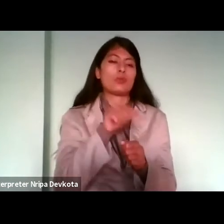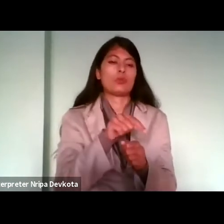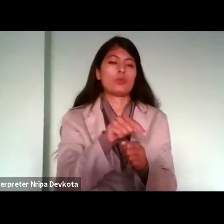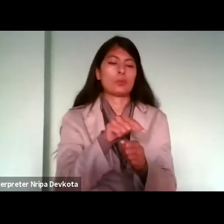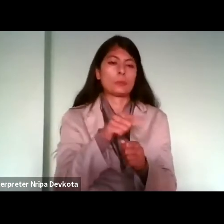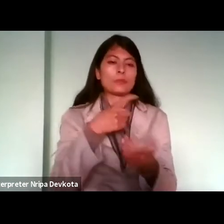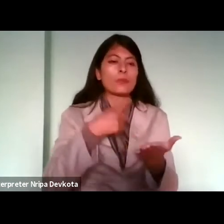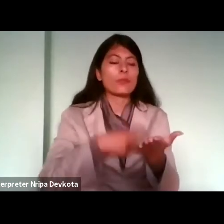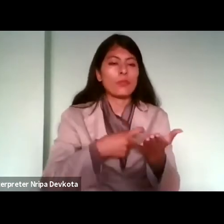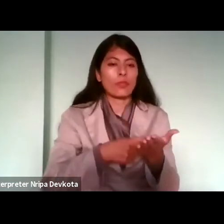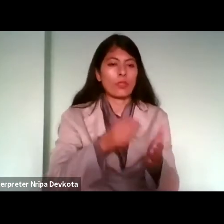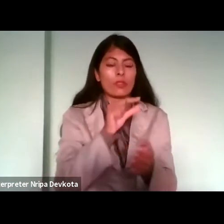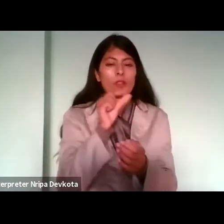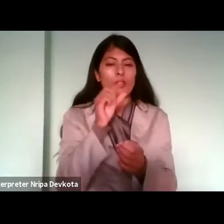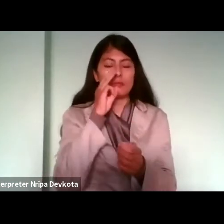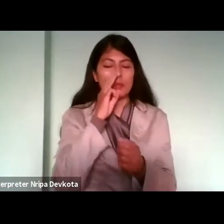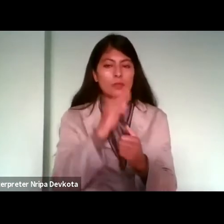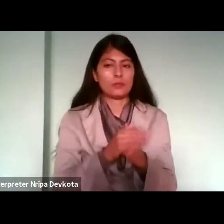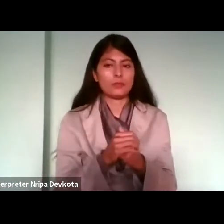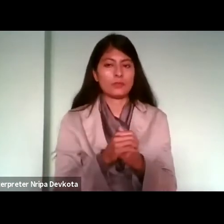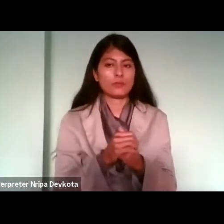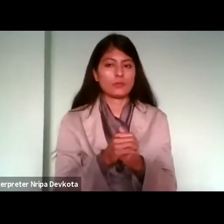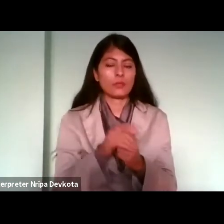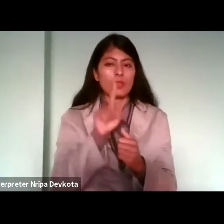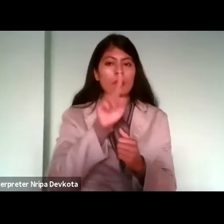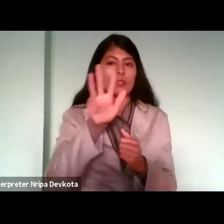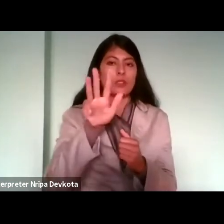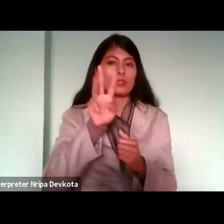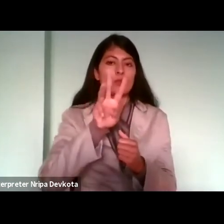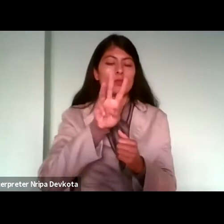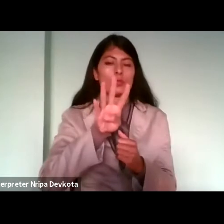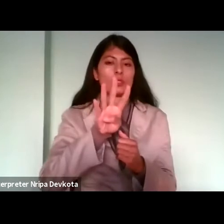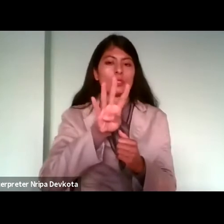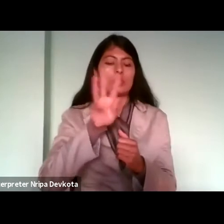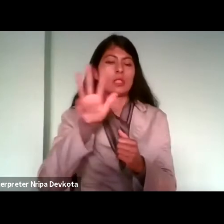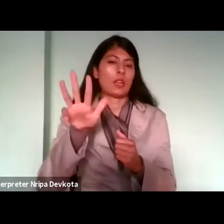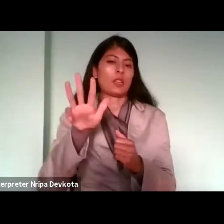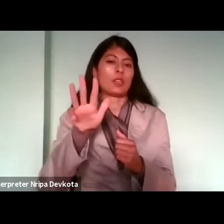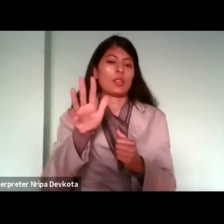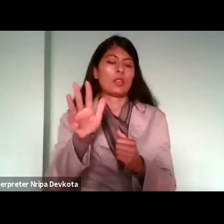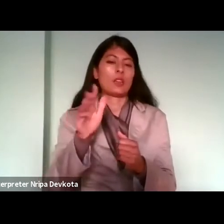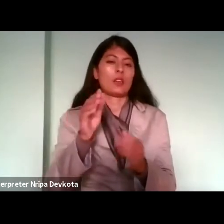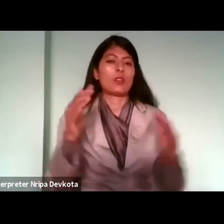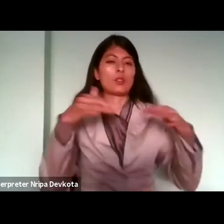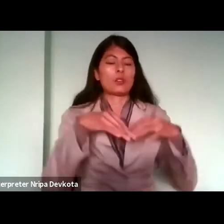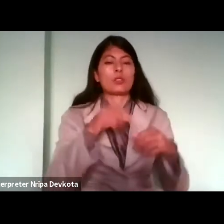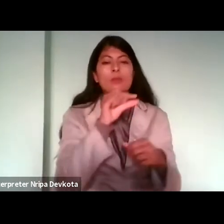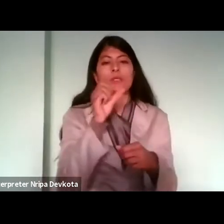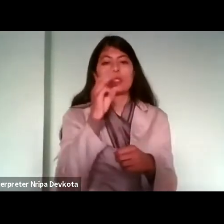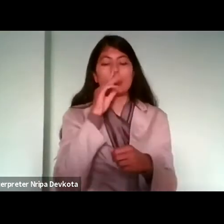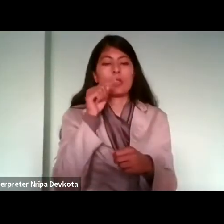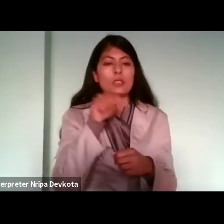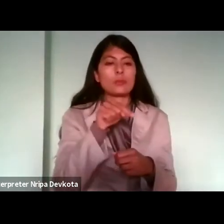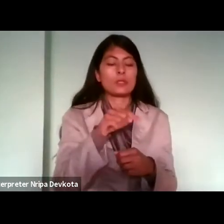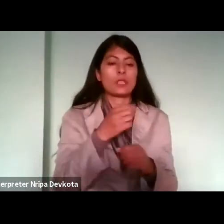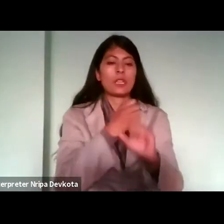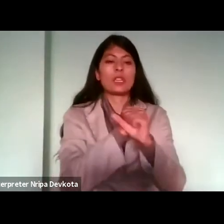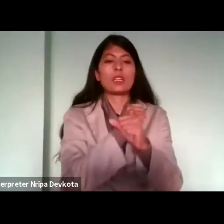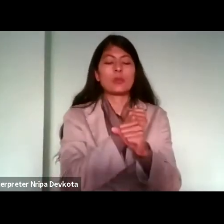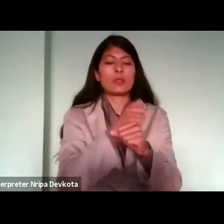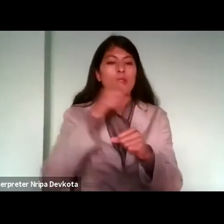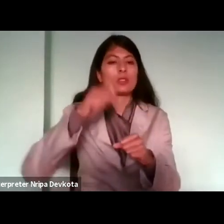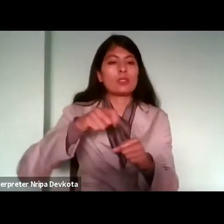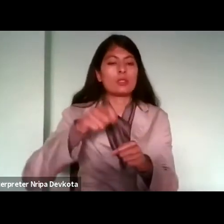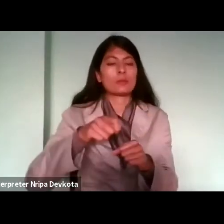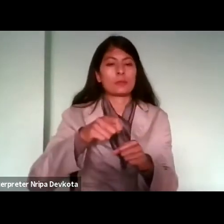and the outdated 1949 convention. It chooses to incorporate the criminal justice framework of